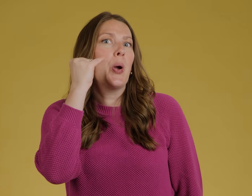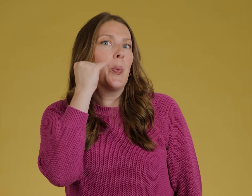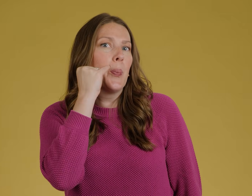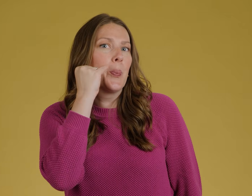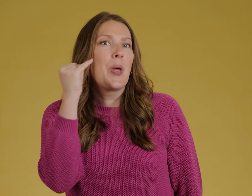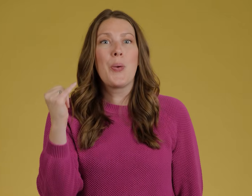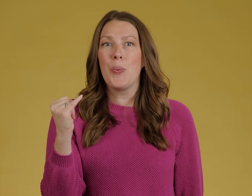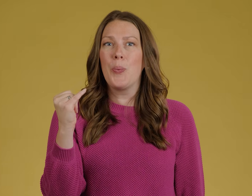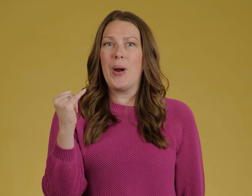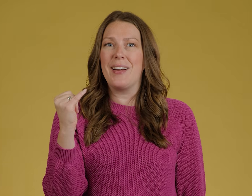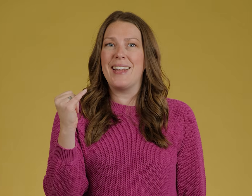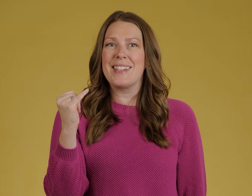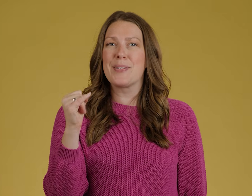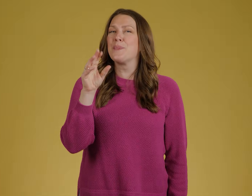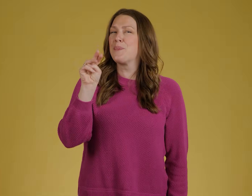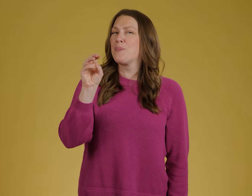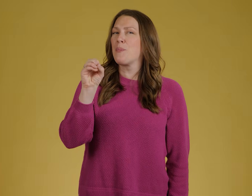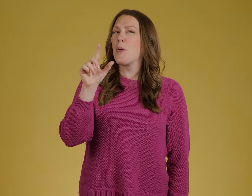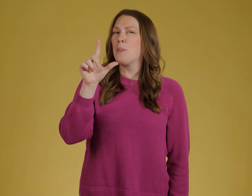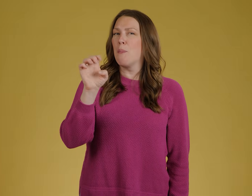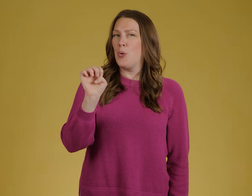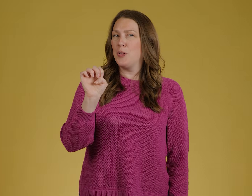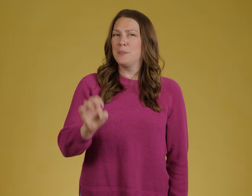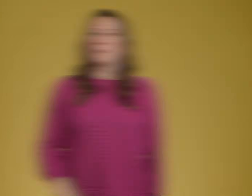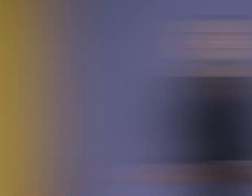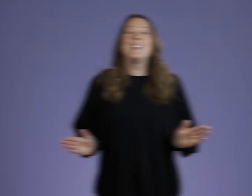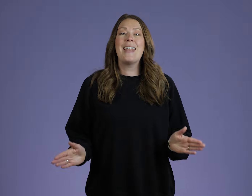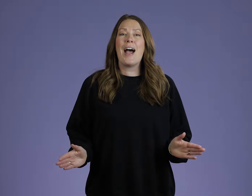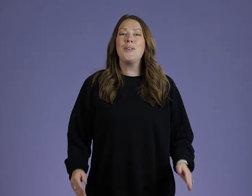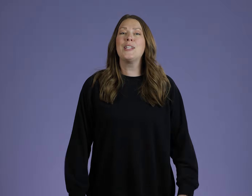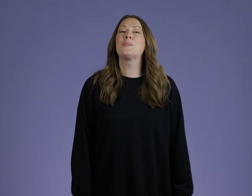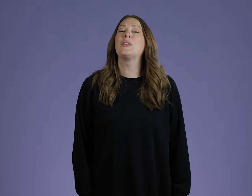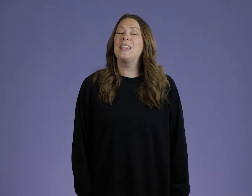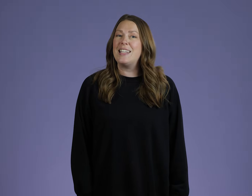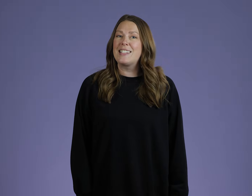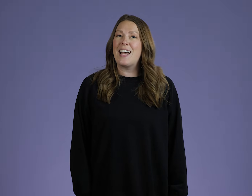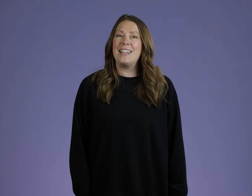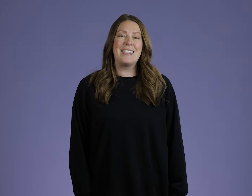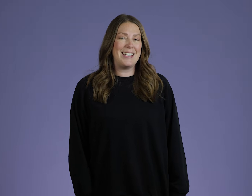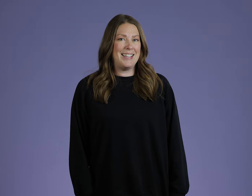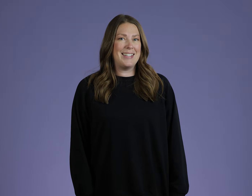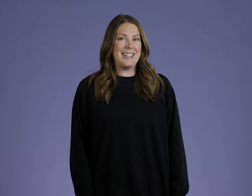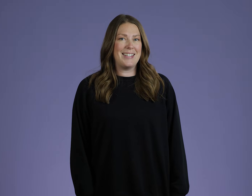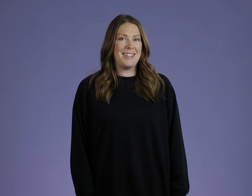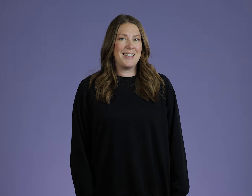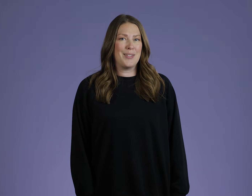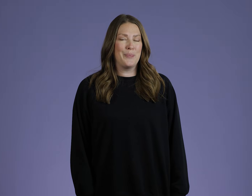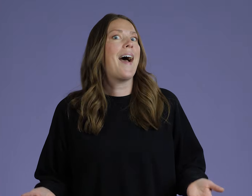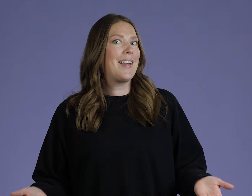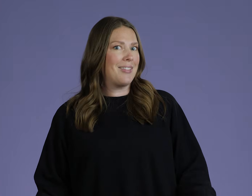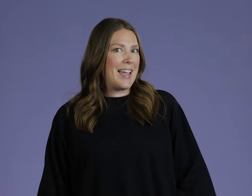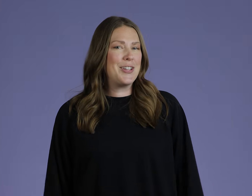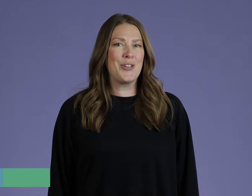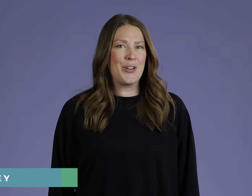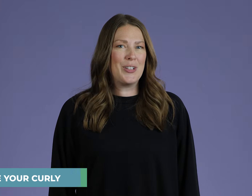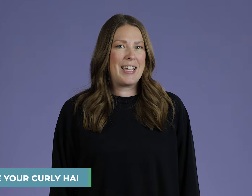show where it is. Mole. Now let's put these signs into sentences. I like your curly